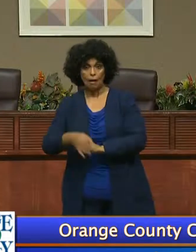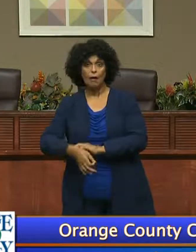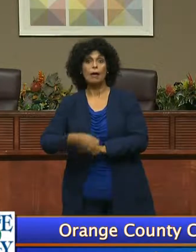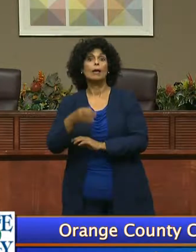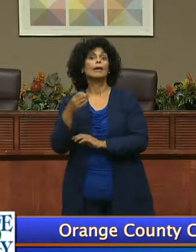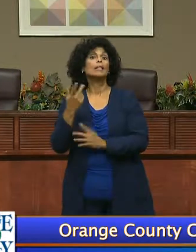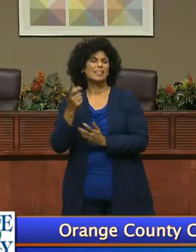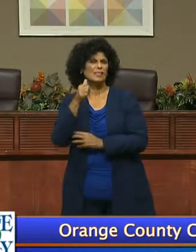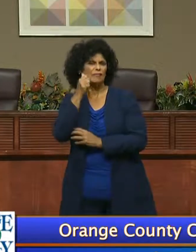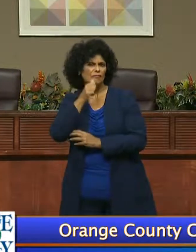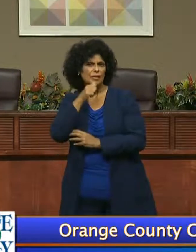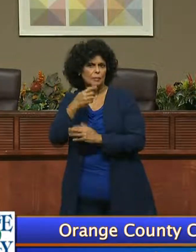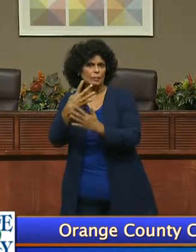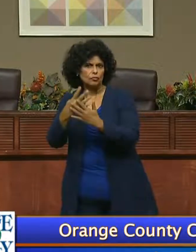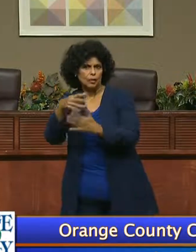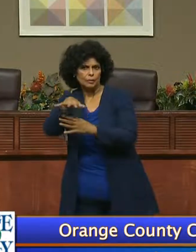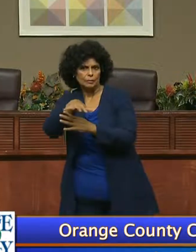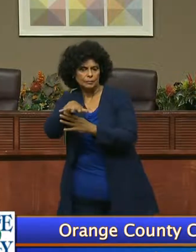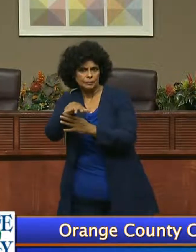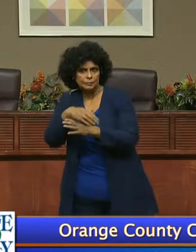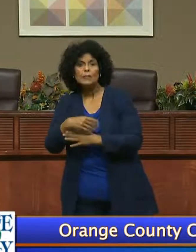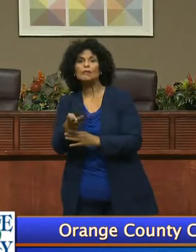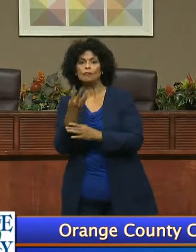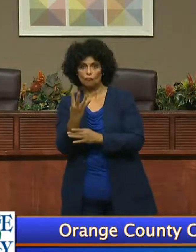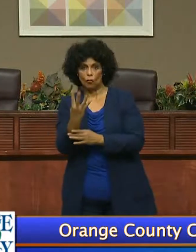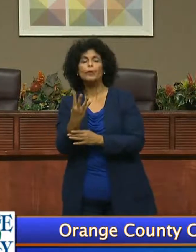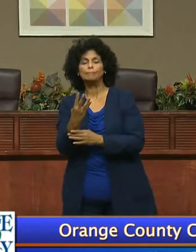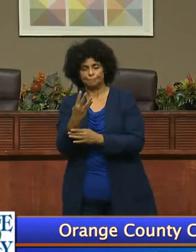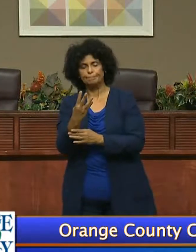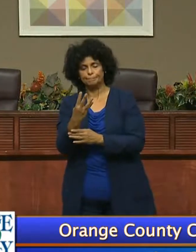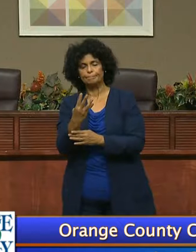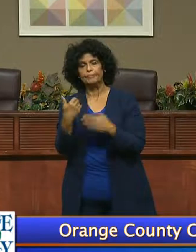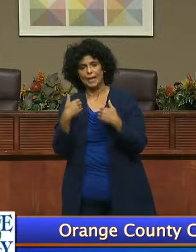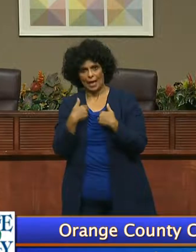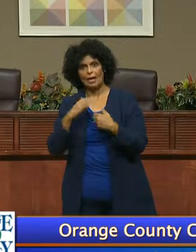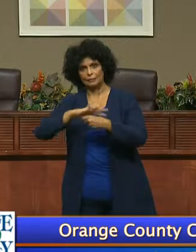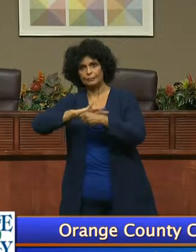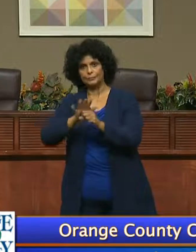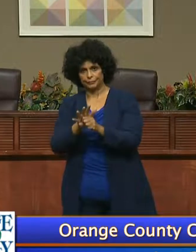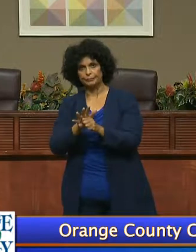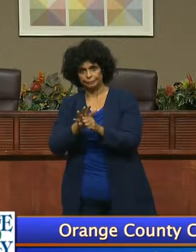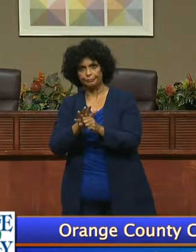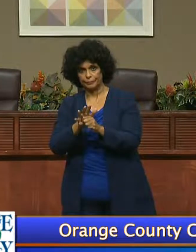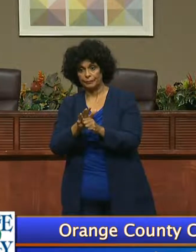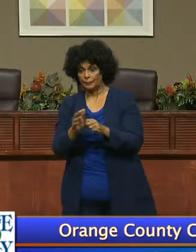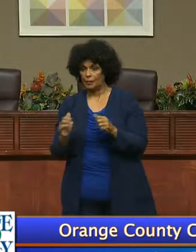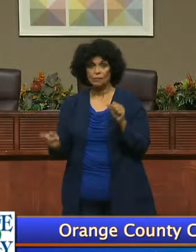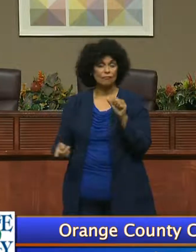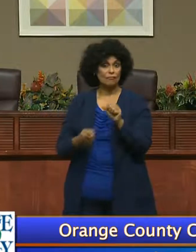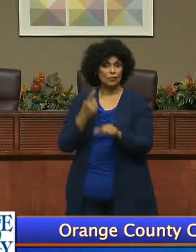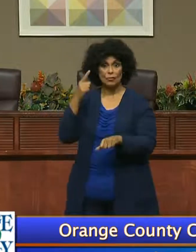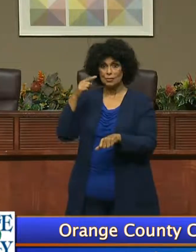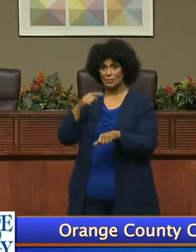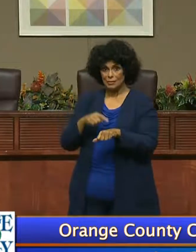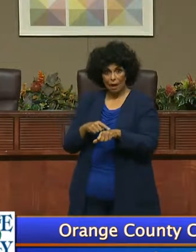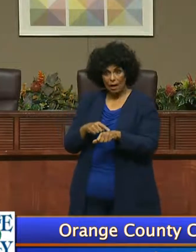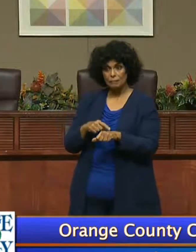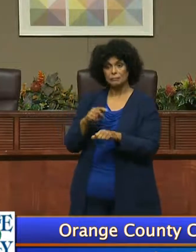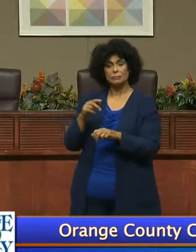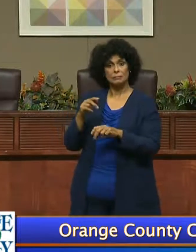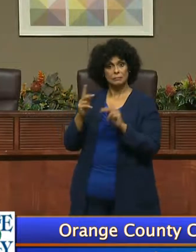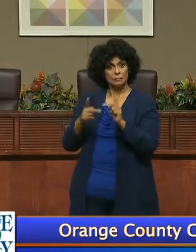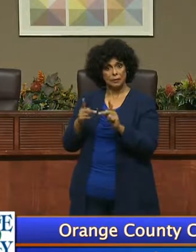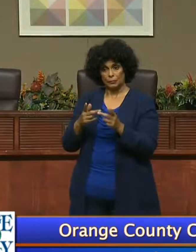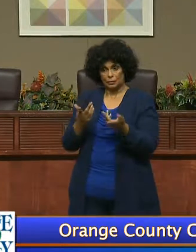detention center tested positive for COVID-19. That is the first time that we had individuals who didn't